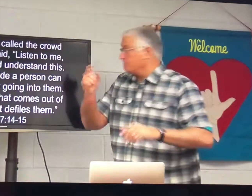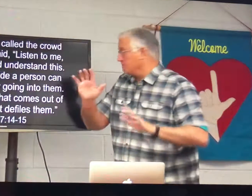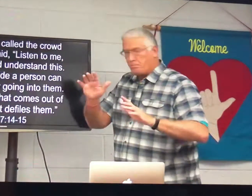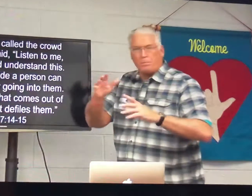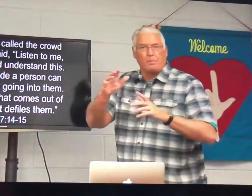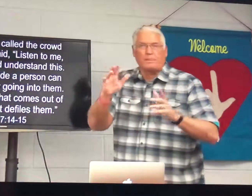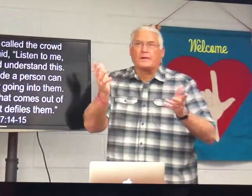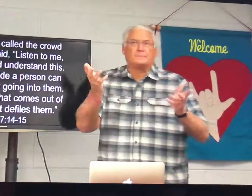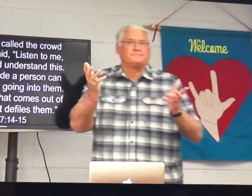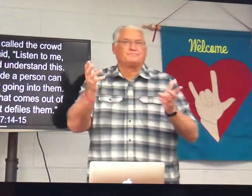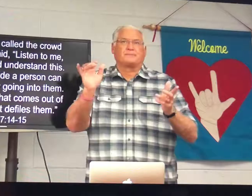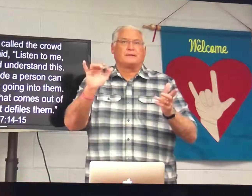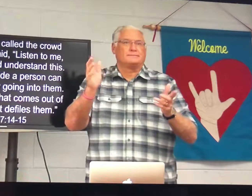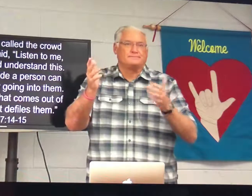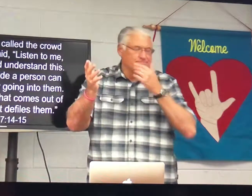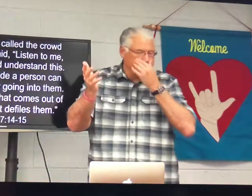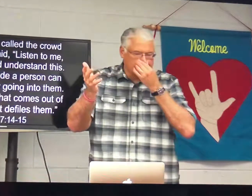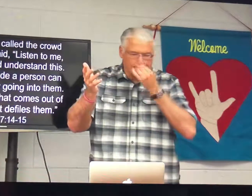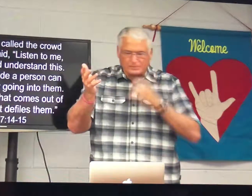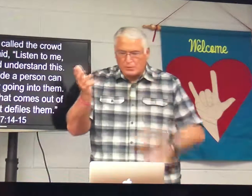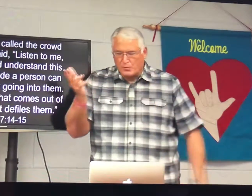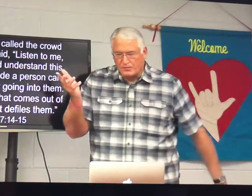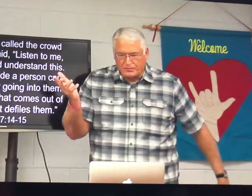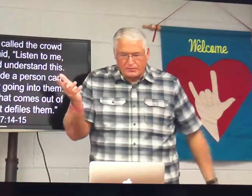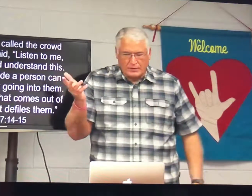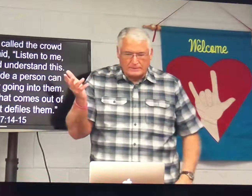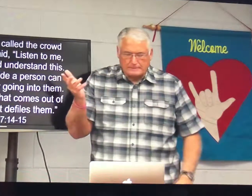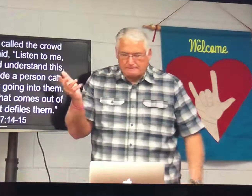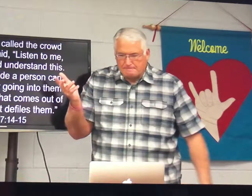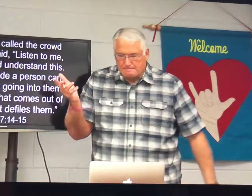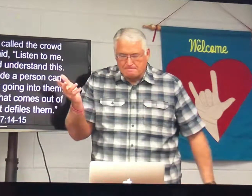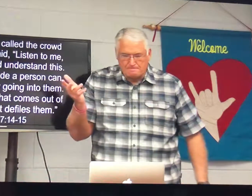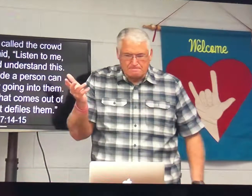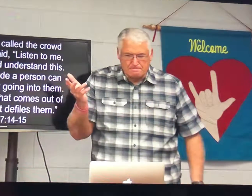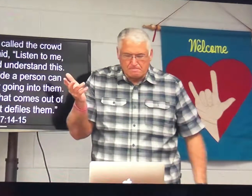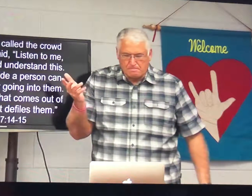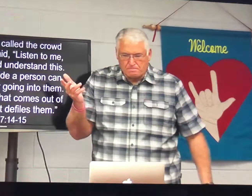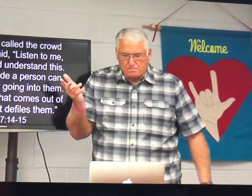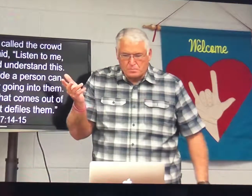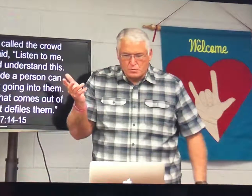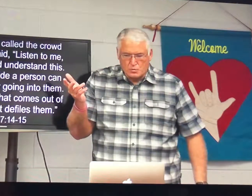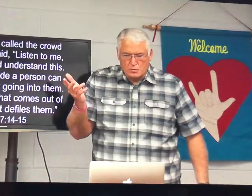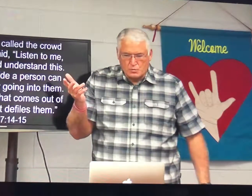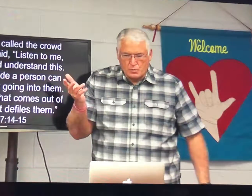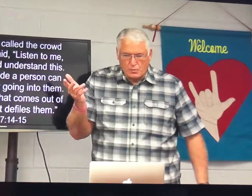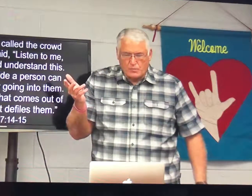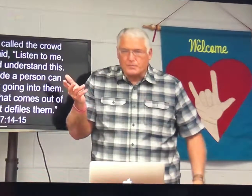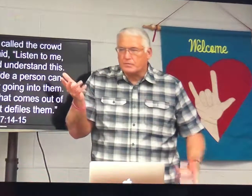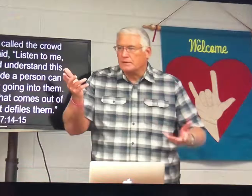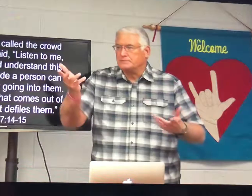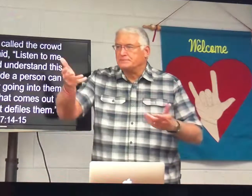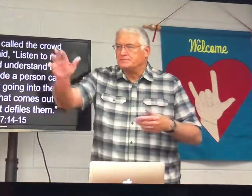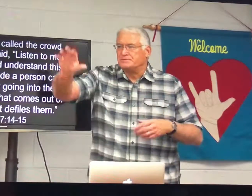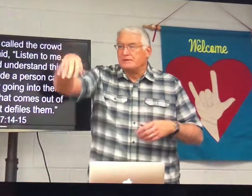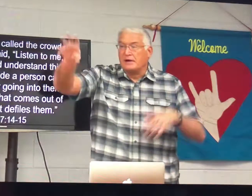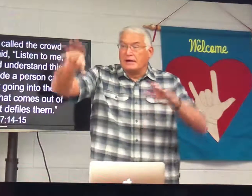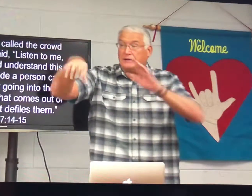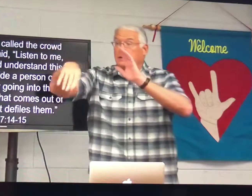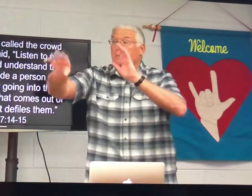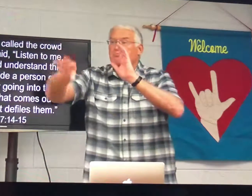I would have to think that if you're on the mound, that 364 with a low wall, 7 feet tall, seems very close.